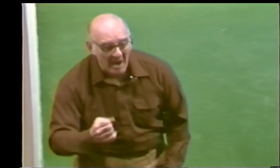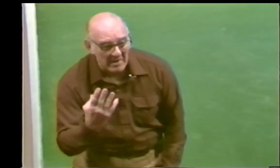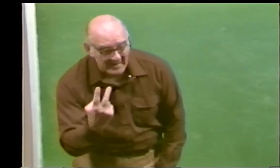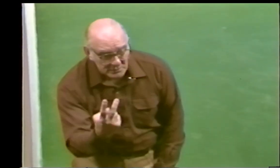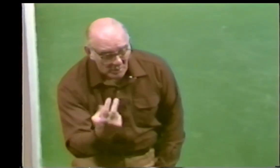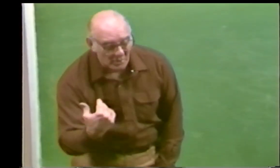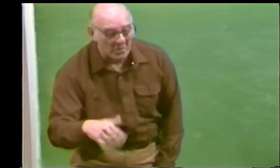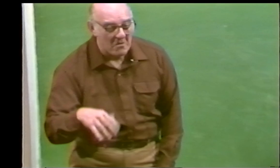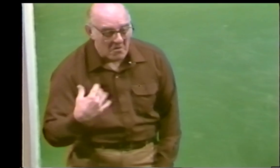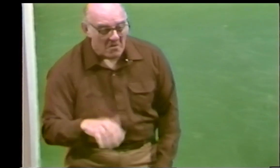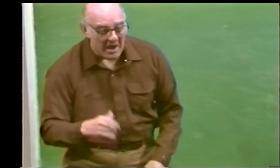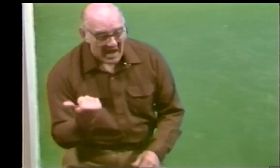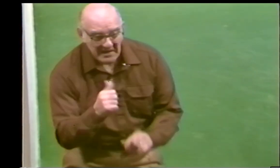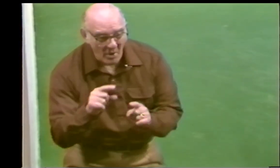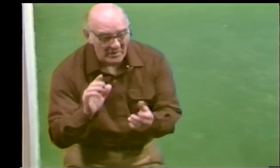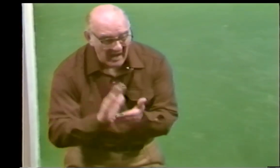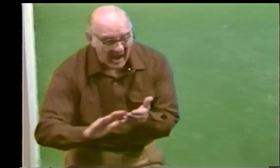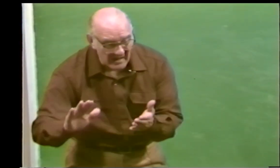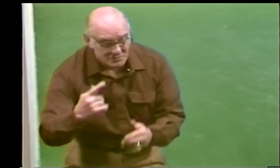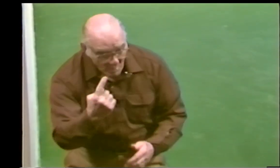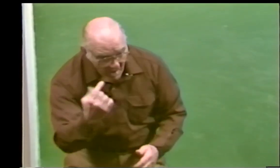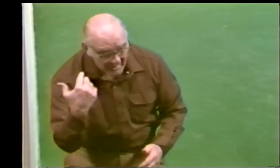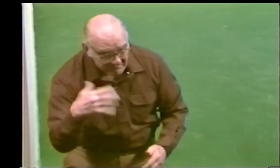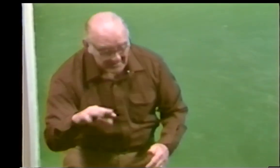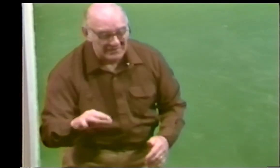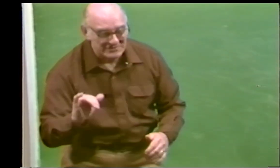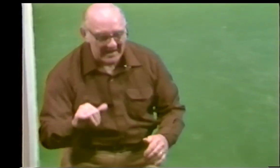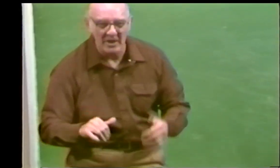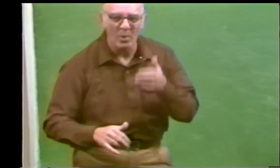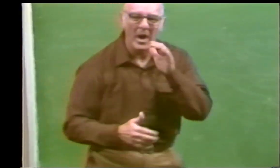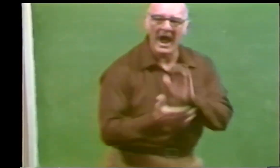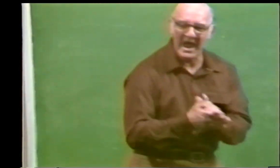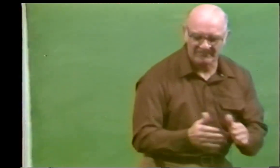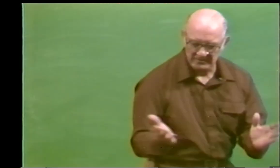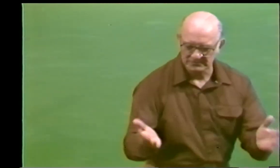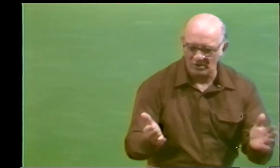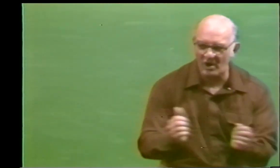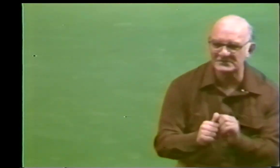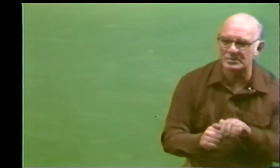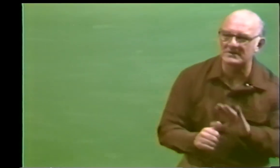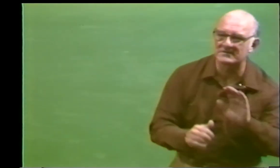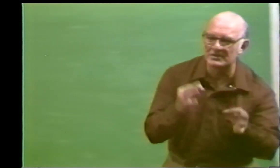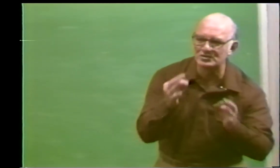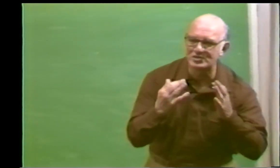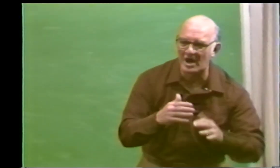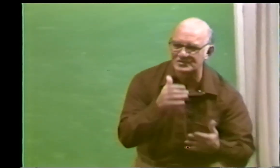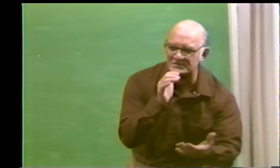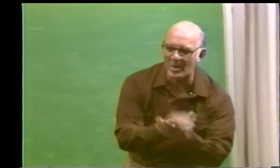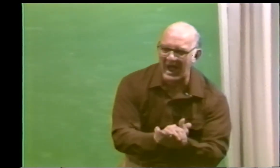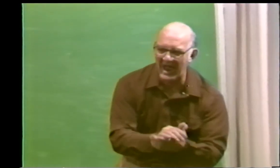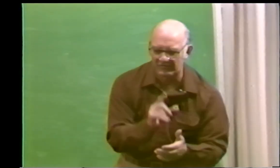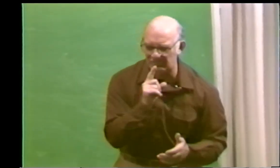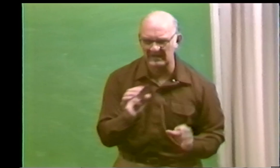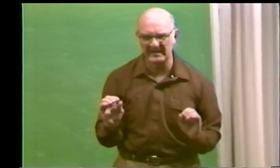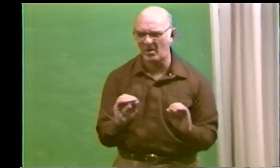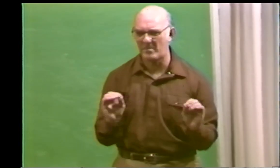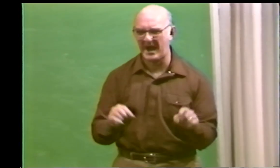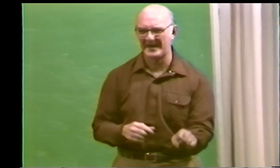many? Two. And he go to college. One, finish. And the wife talks with the judge's wife. Really, nobody's